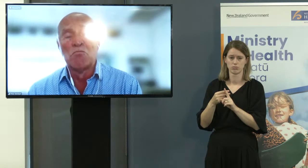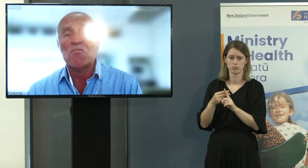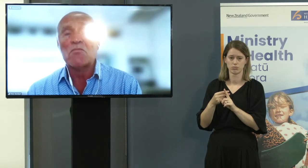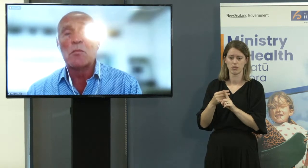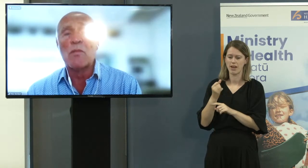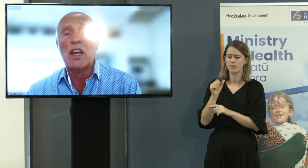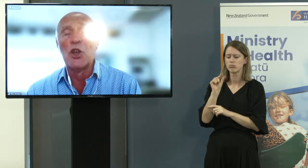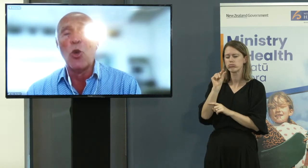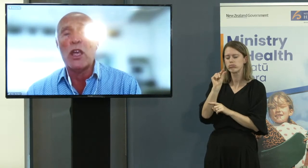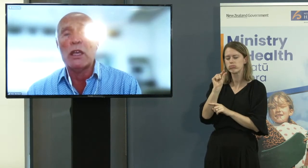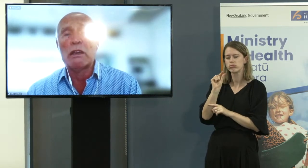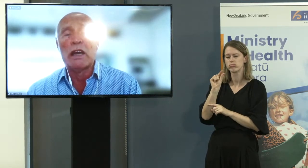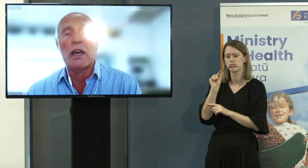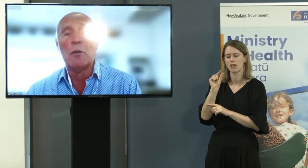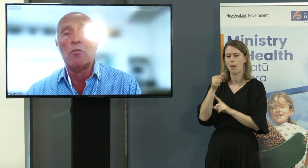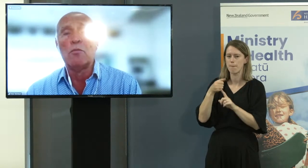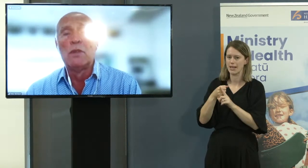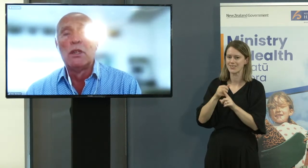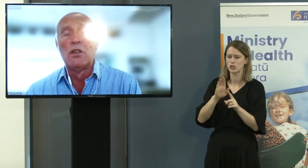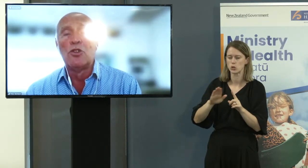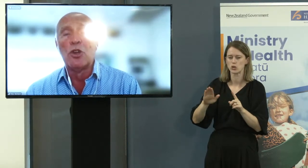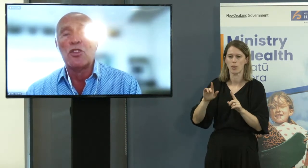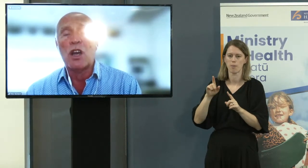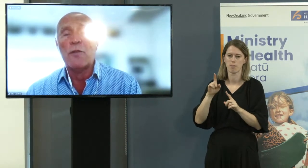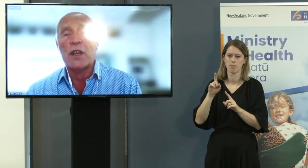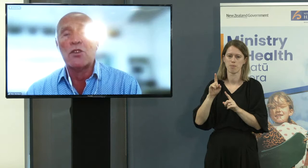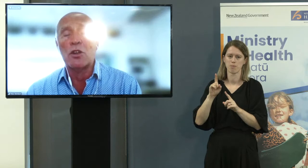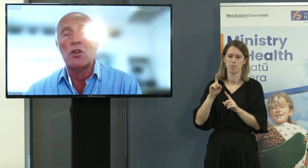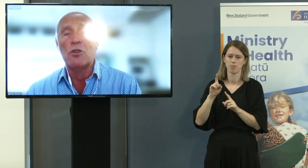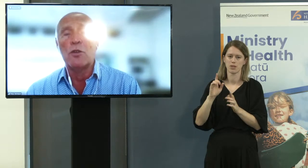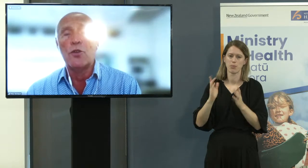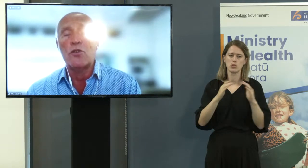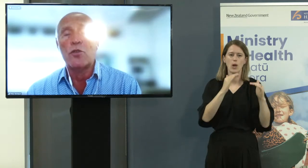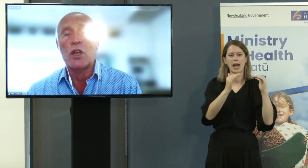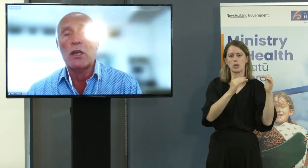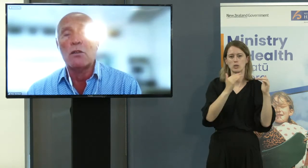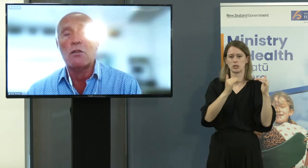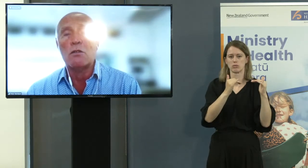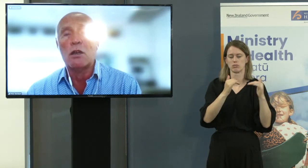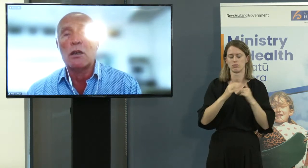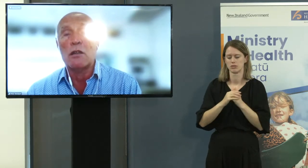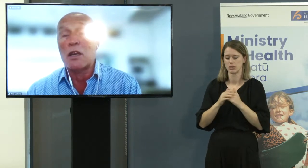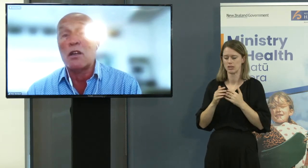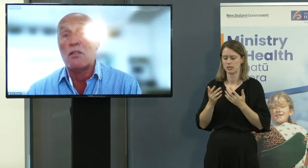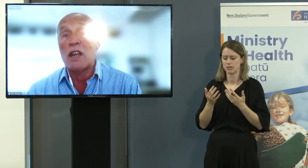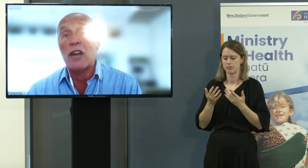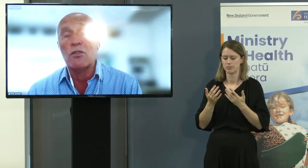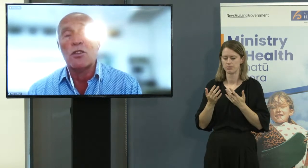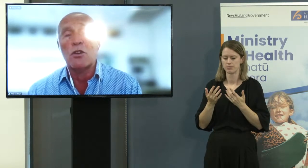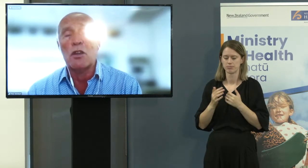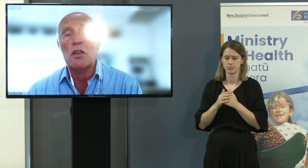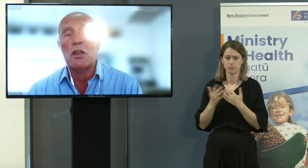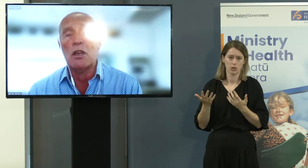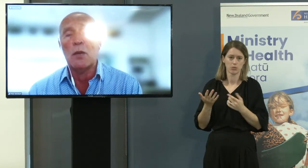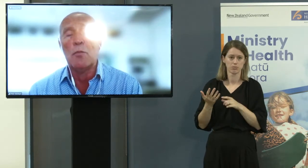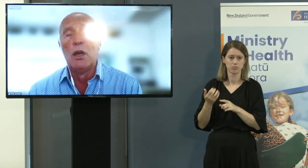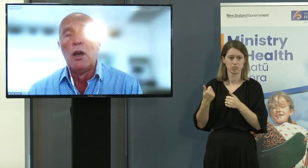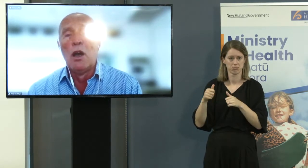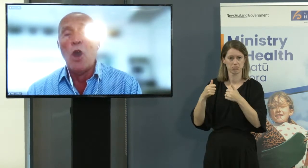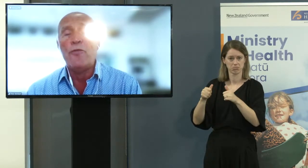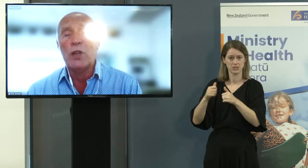but annoying side effects that occur in the first few days than it is in adults. So I